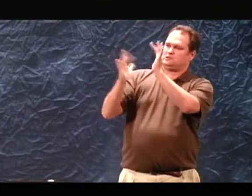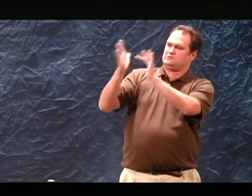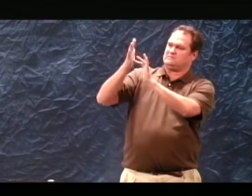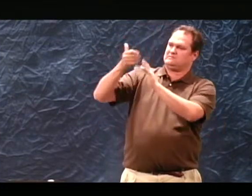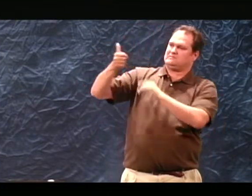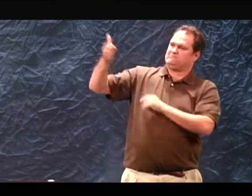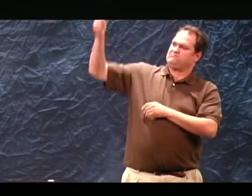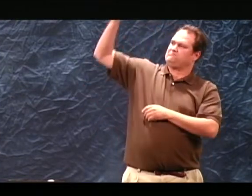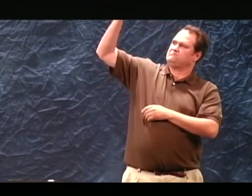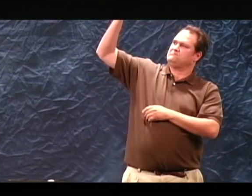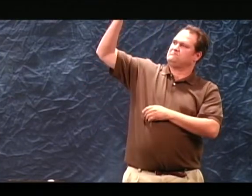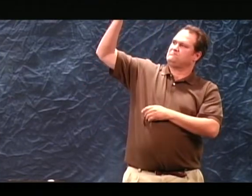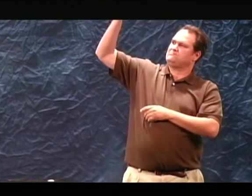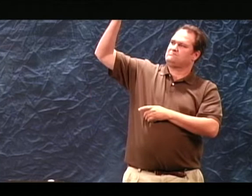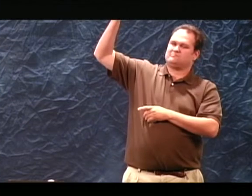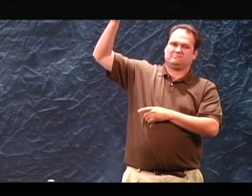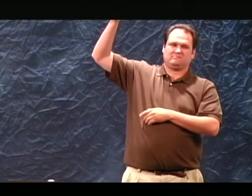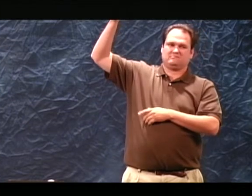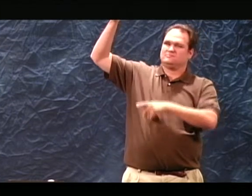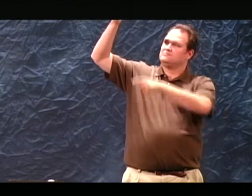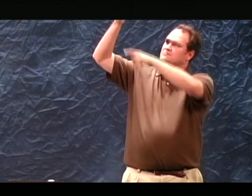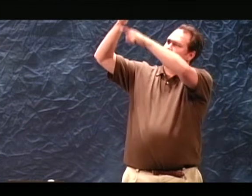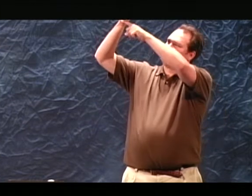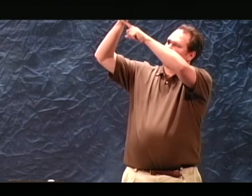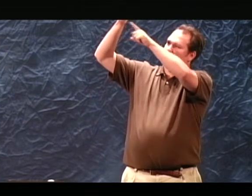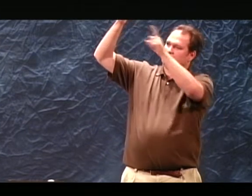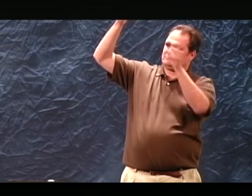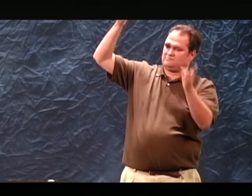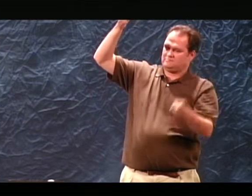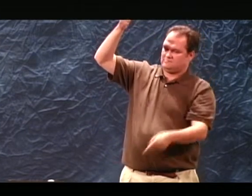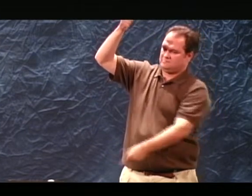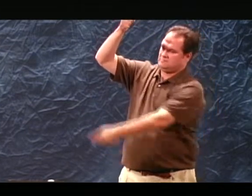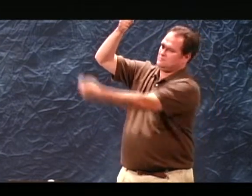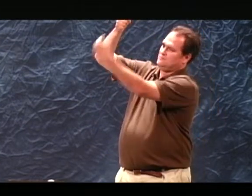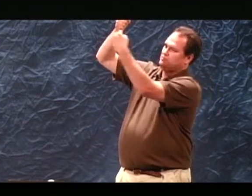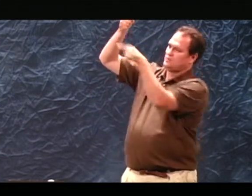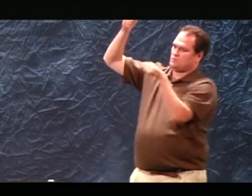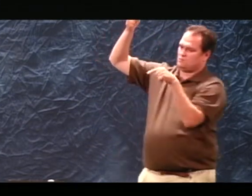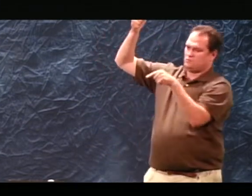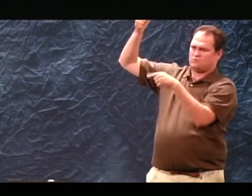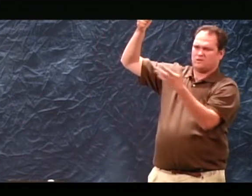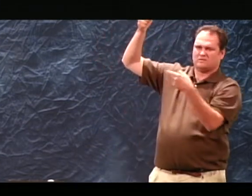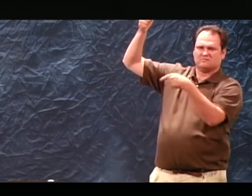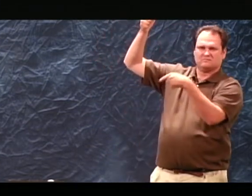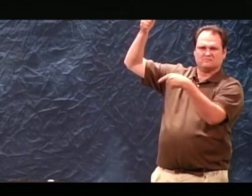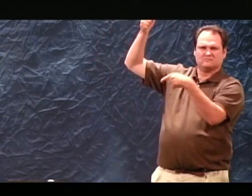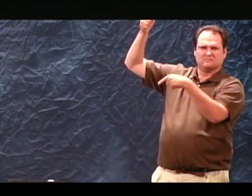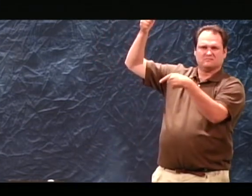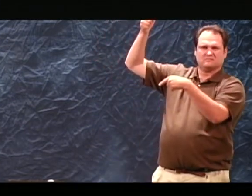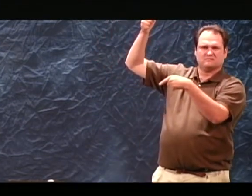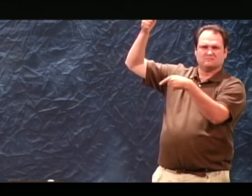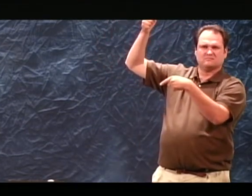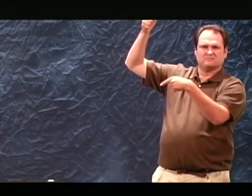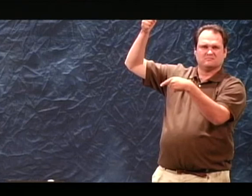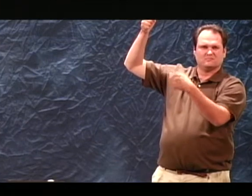kenton taught us that christ is the head of the church but the